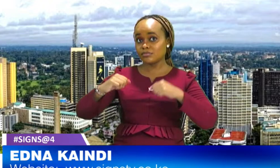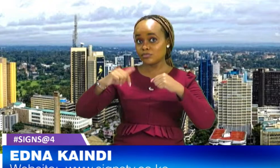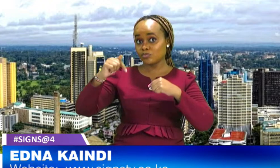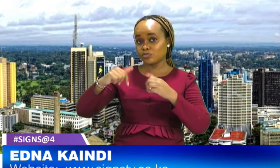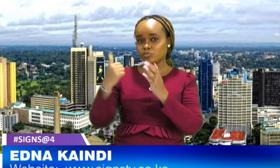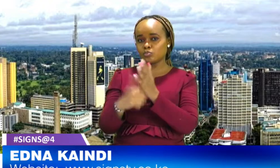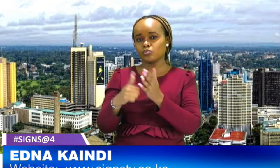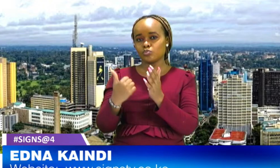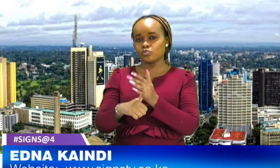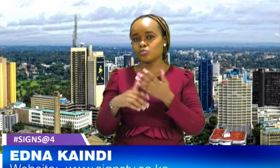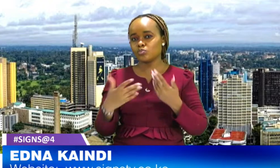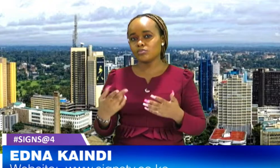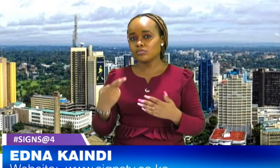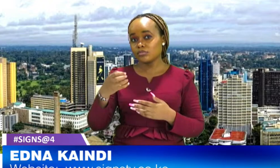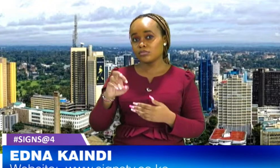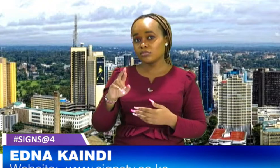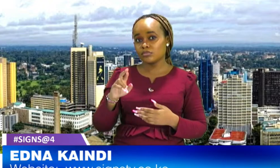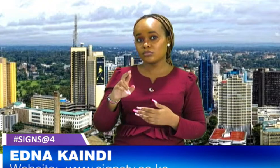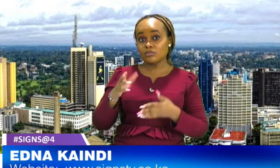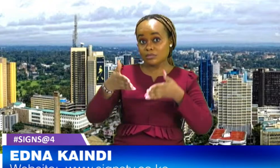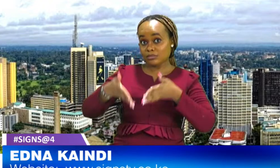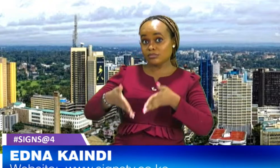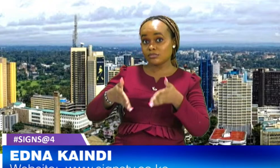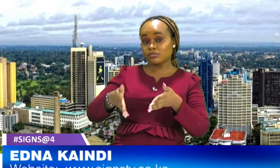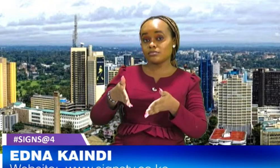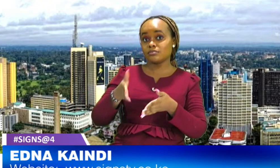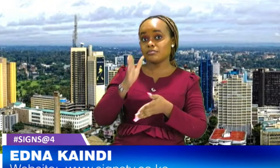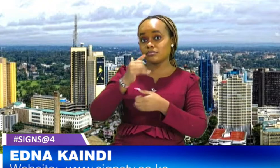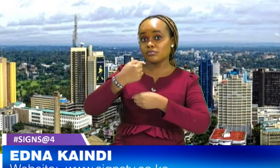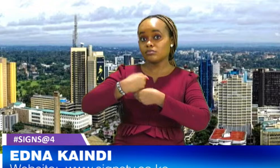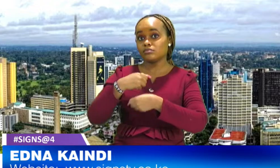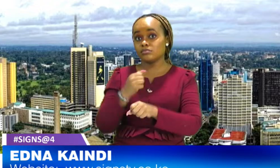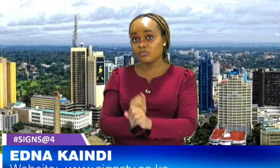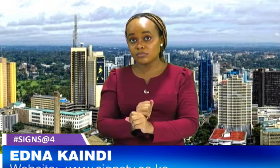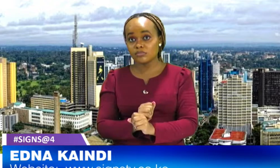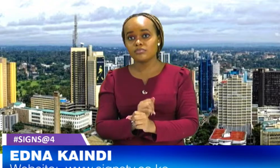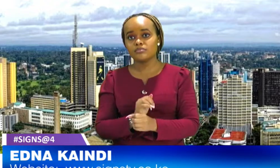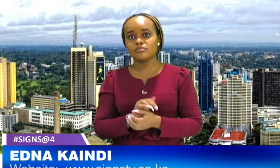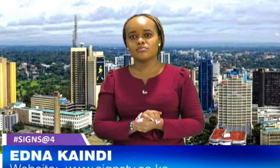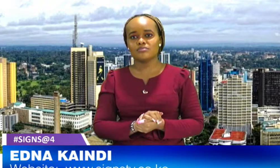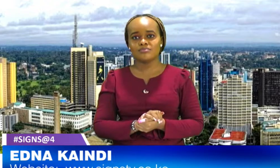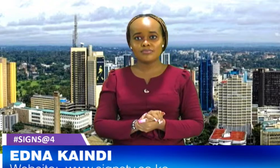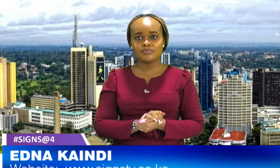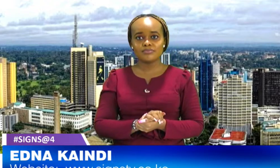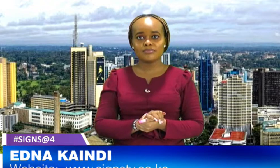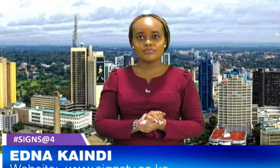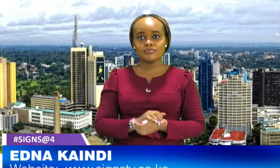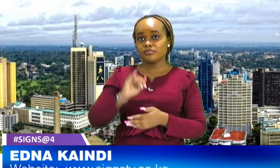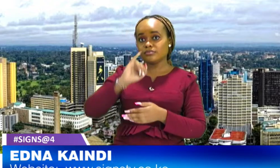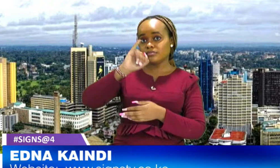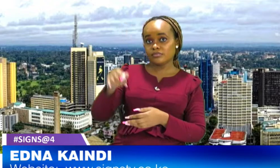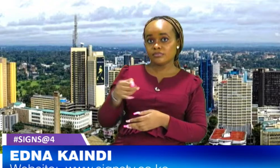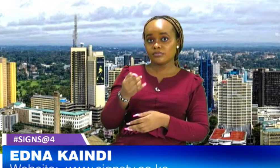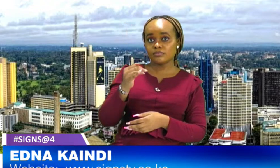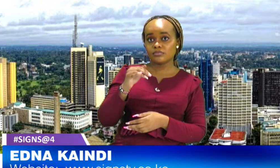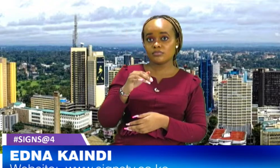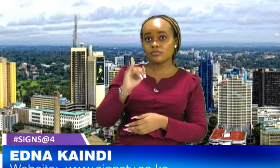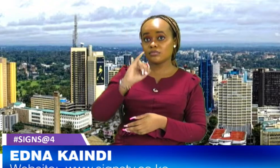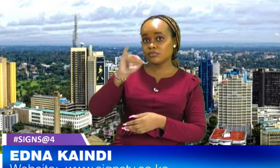By consent, this matter is hereby marked as settled, Justice Nga said.